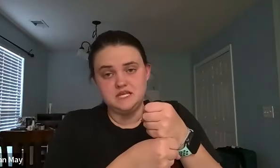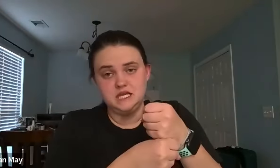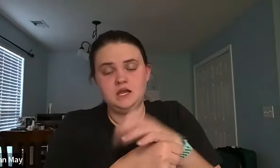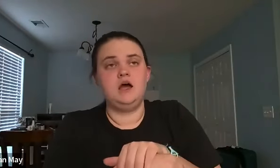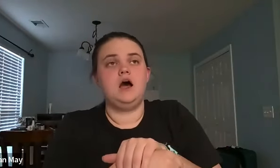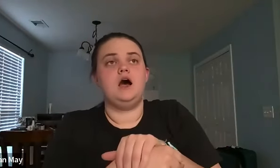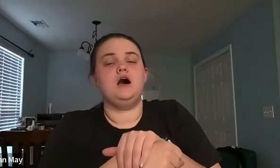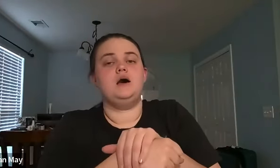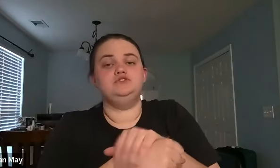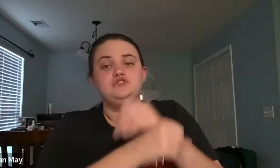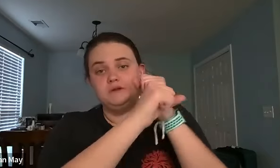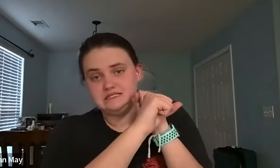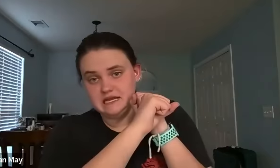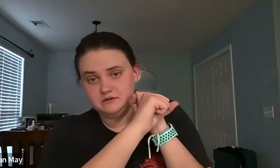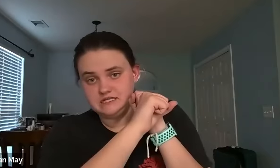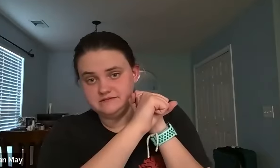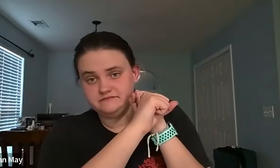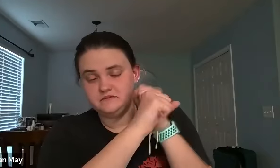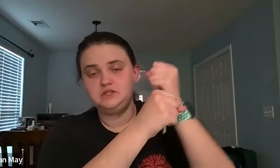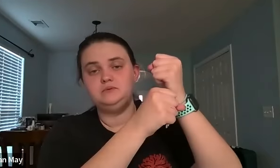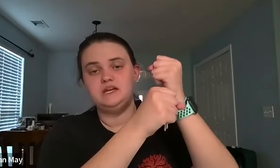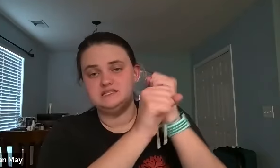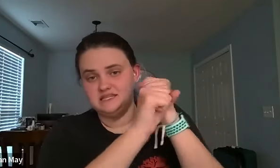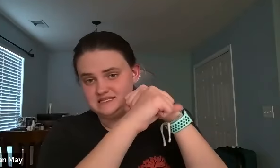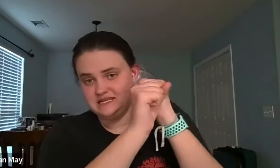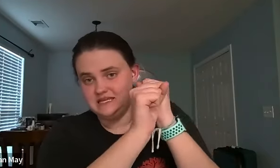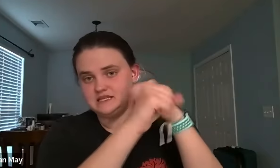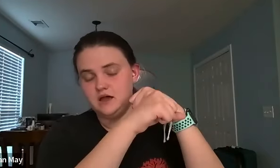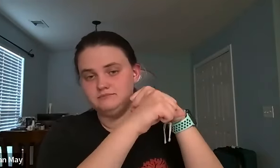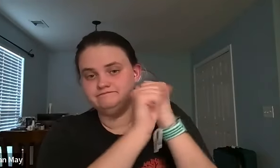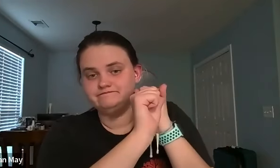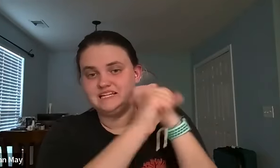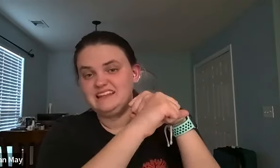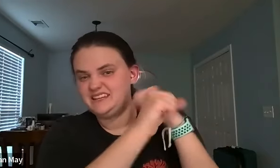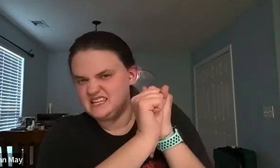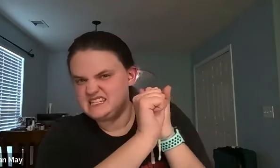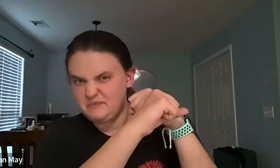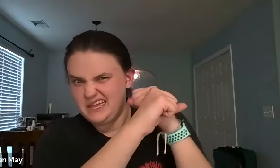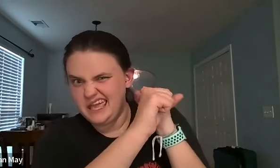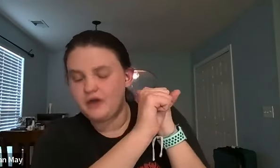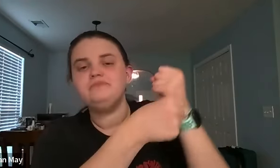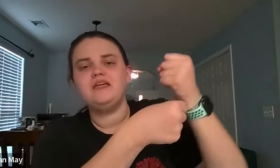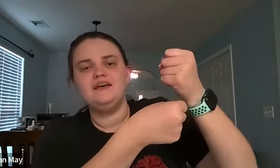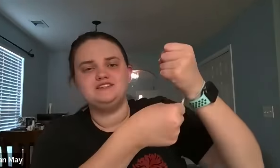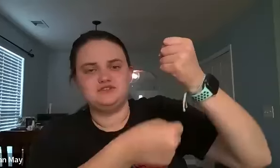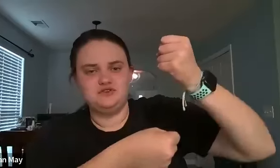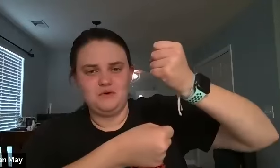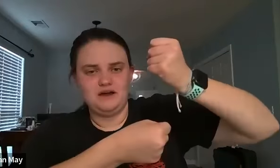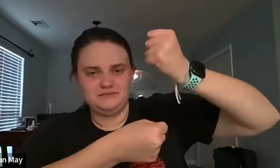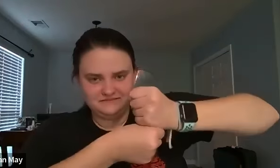something. You don't want it sideways, because this is like kissing and making out. So you want them